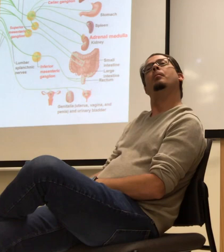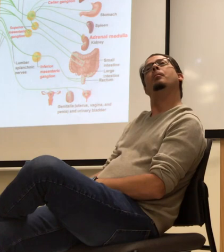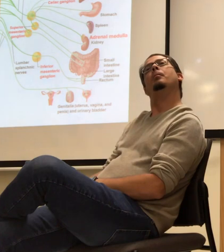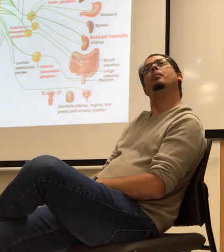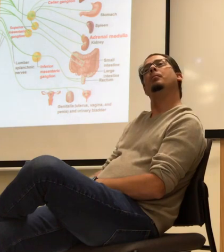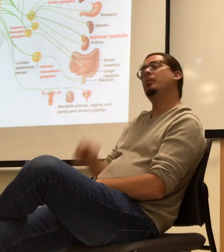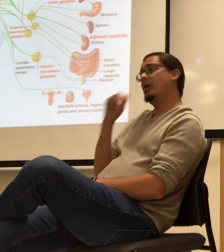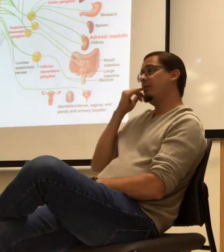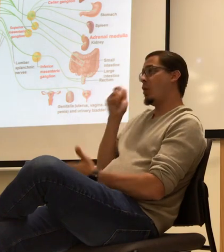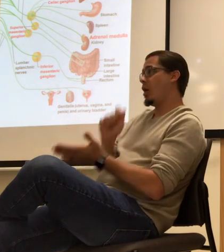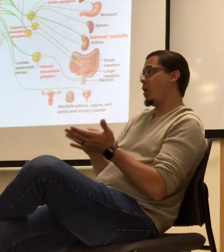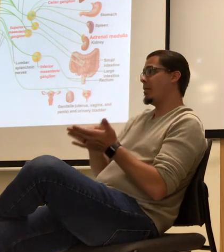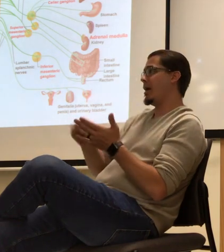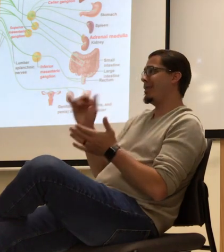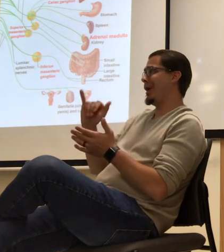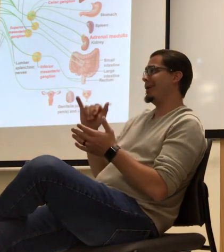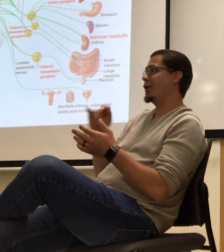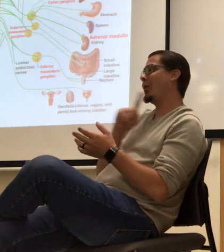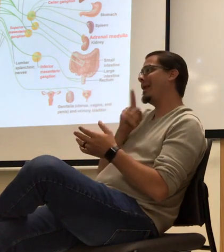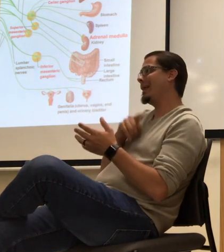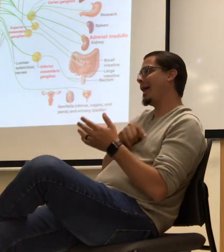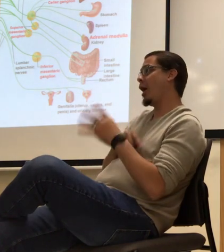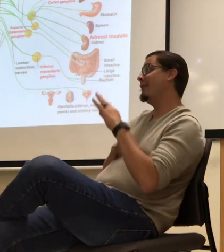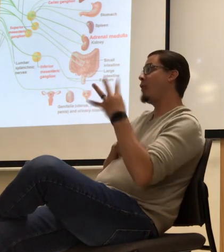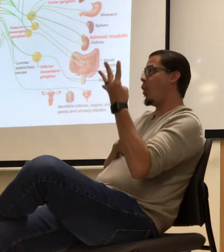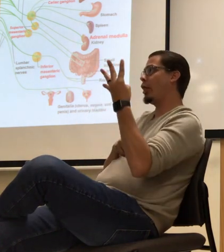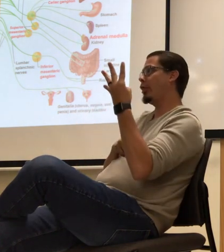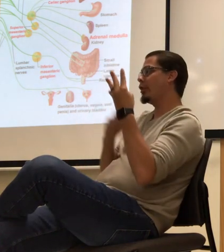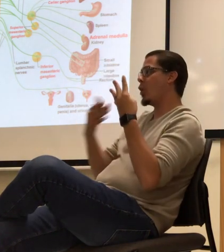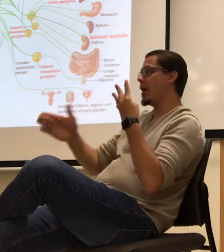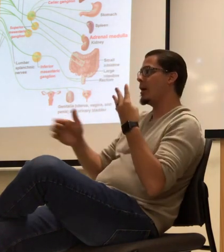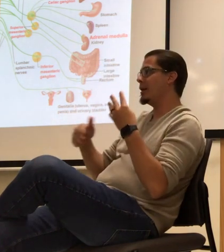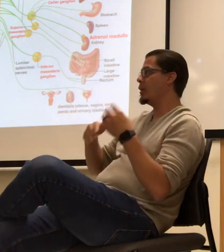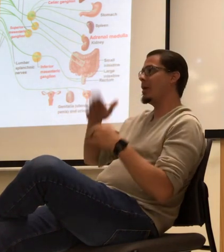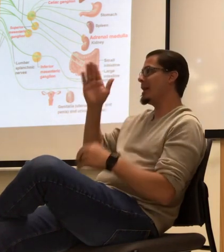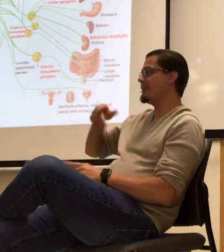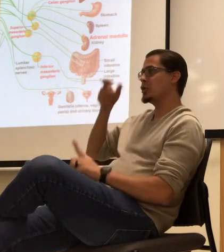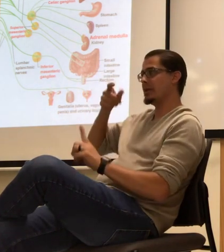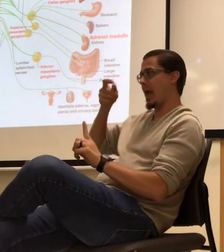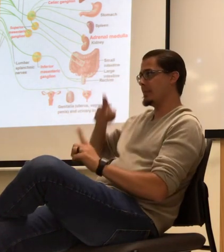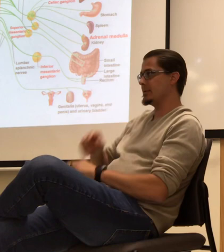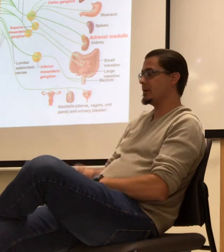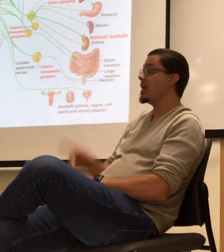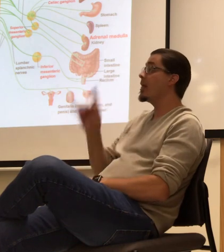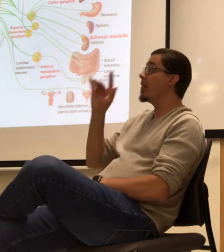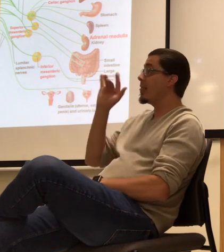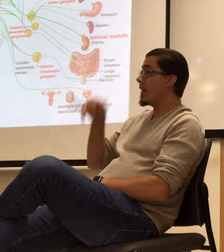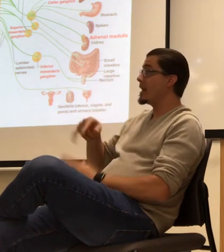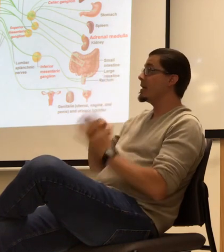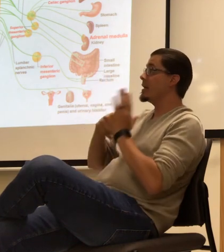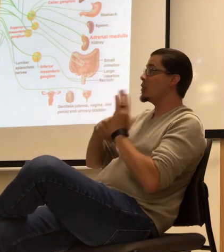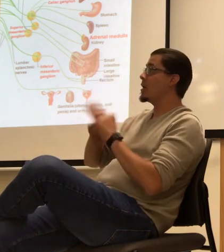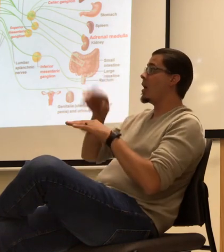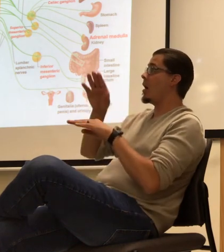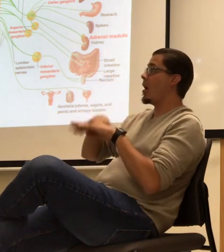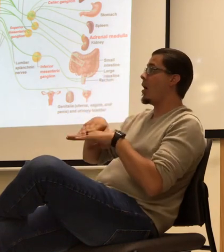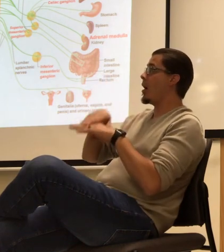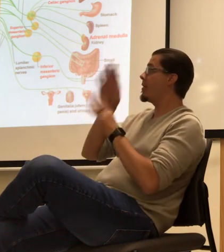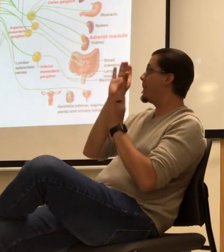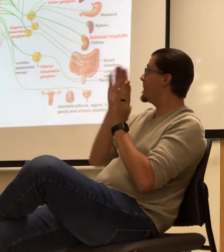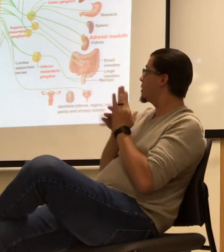So if you want to write that out as like a fourth, go ahead. Just never synapses. That is illustrated on the